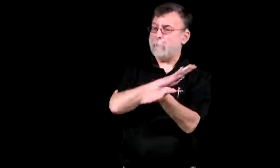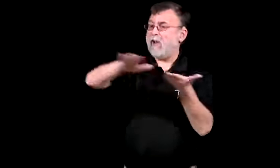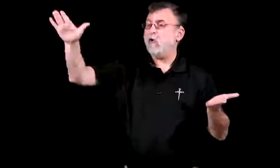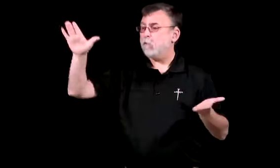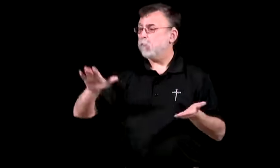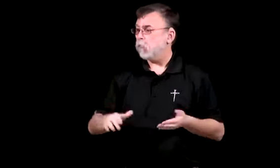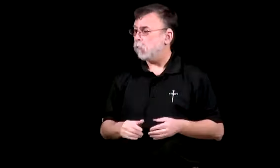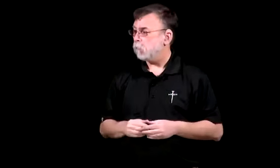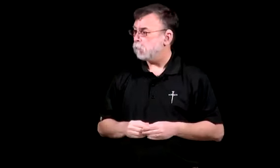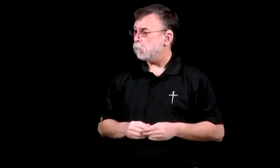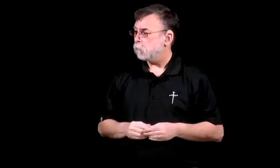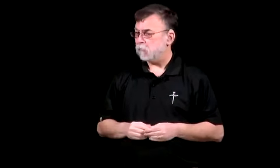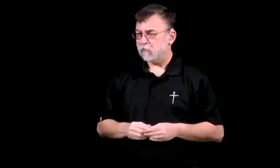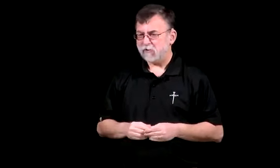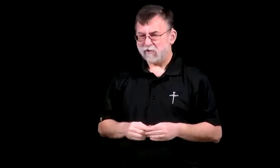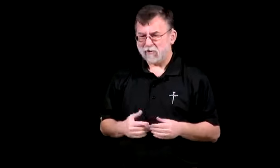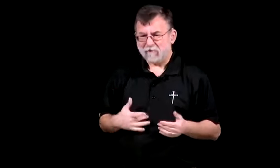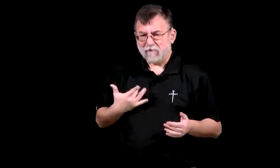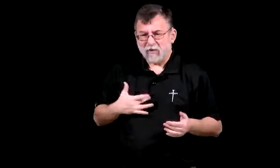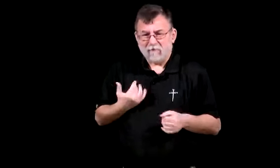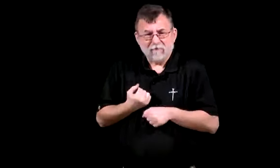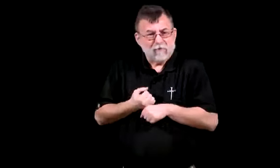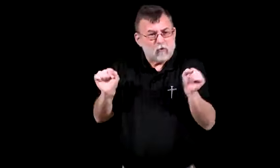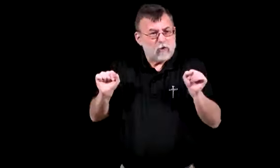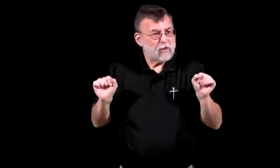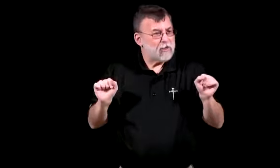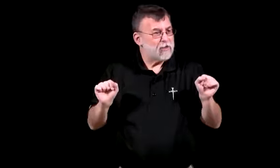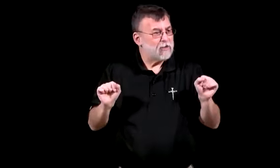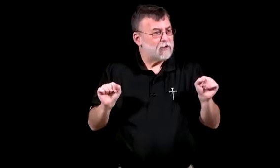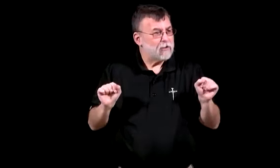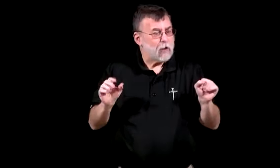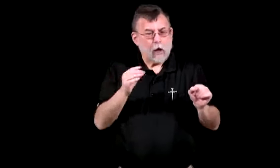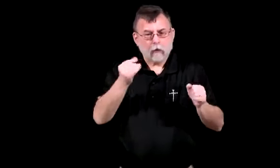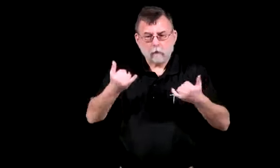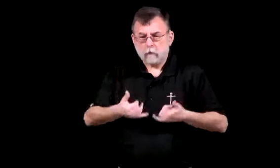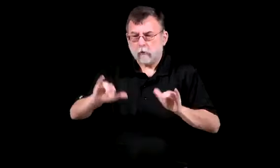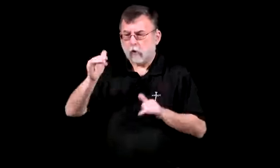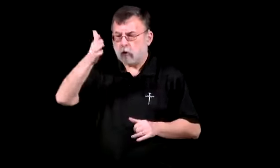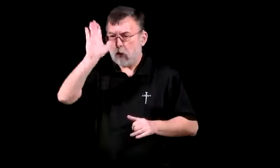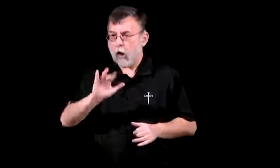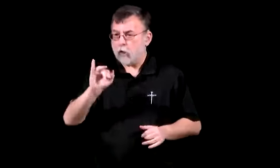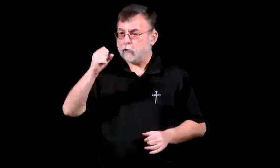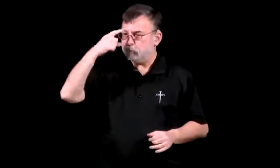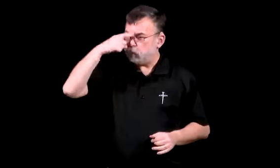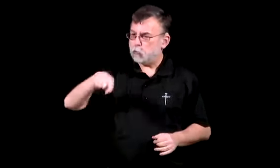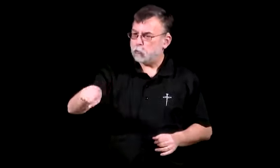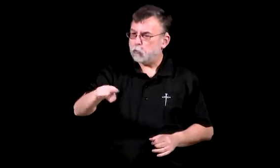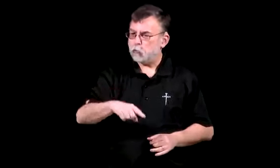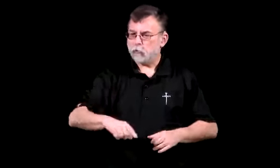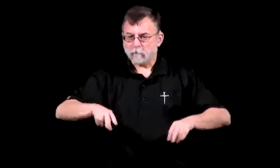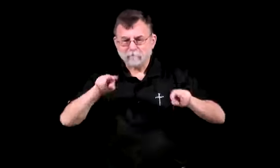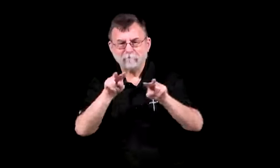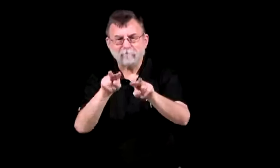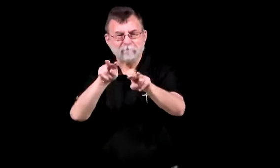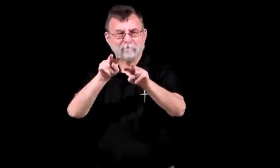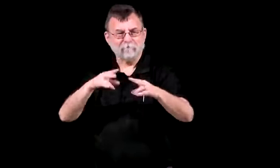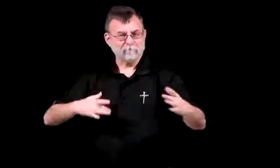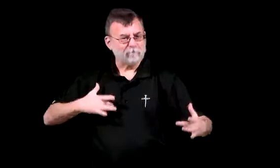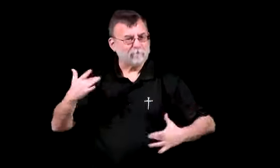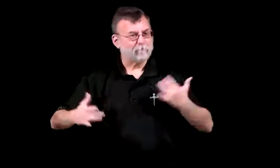about Jesus has paid it all, paid all of our sins off, and that we can have that feeling of freedom. And God is still for you